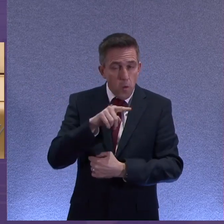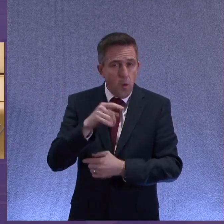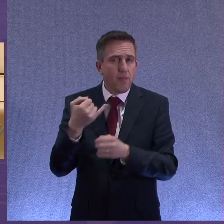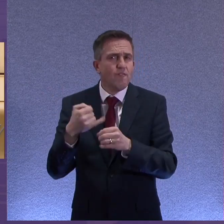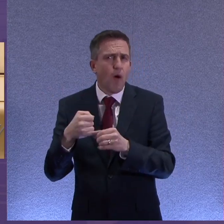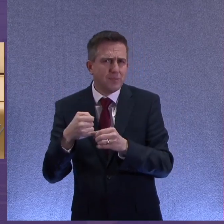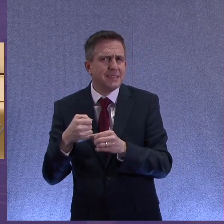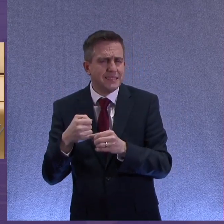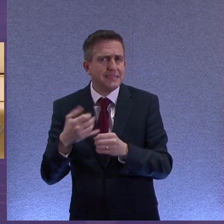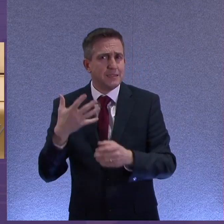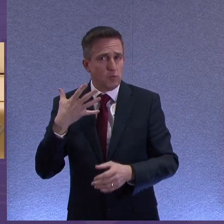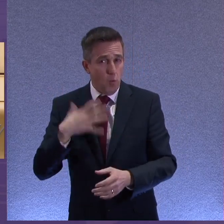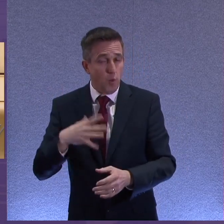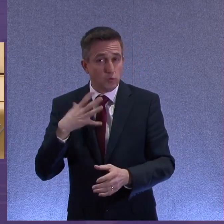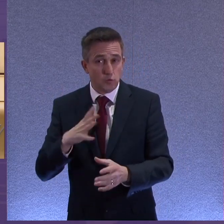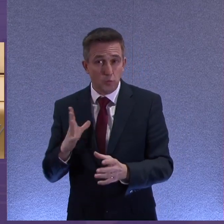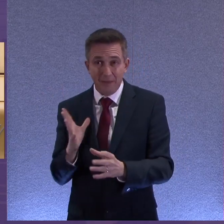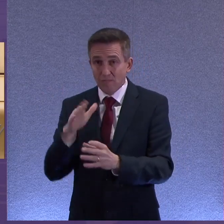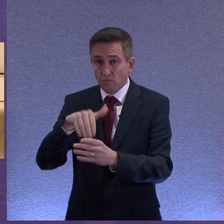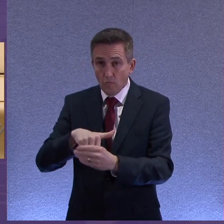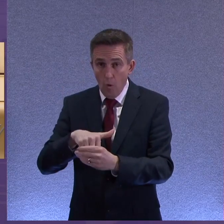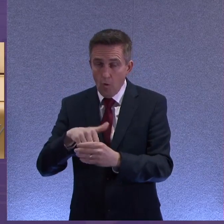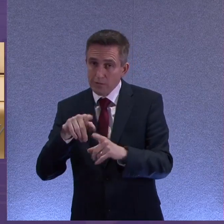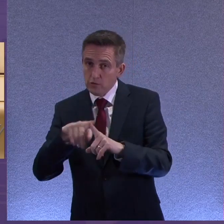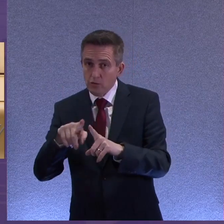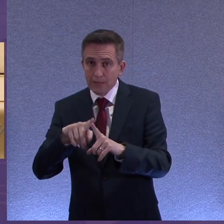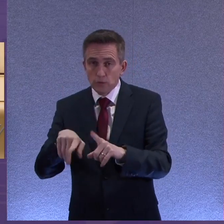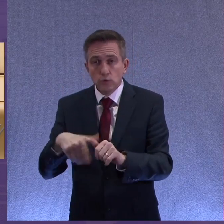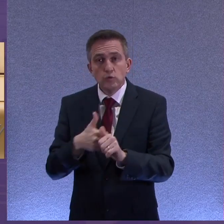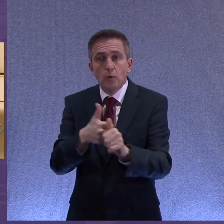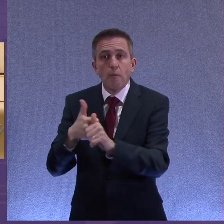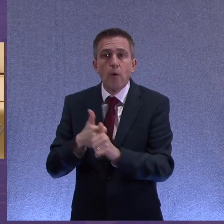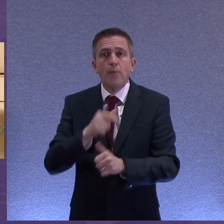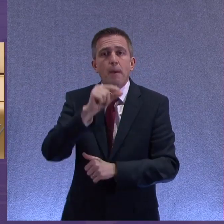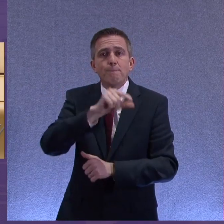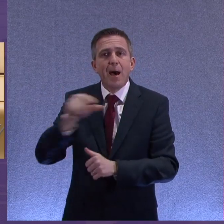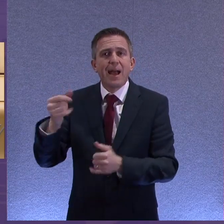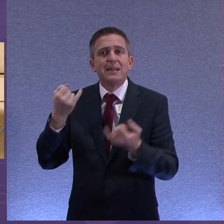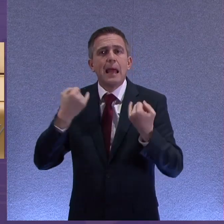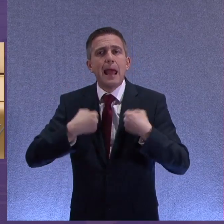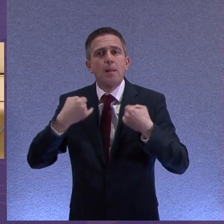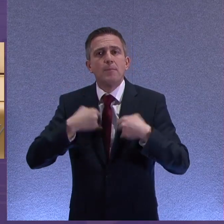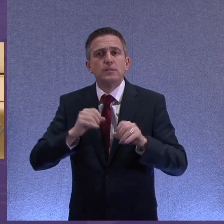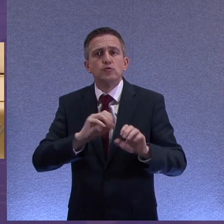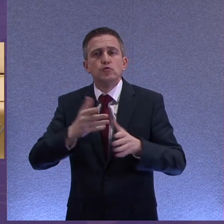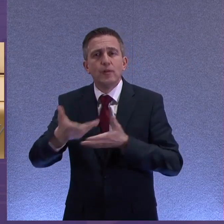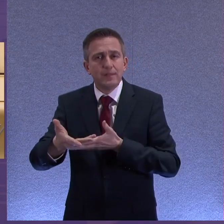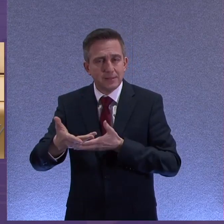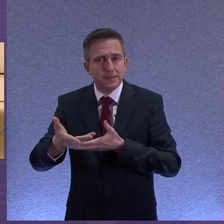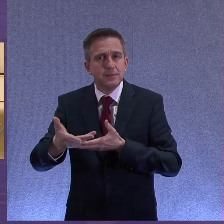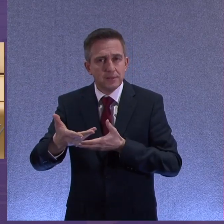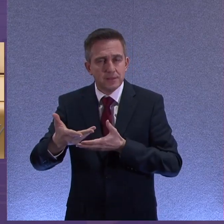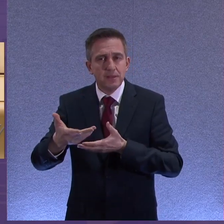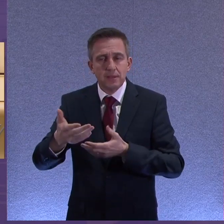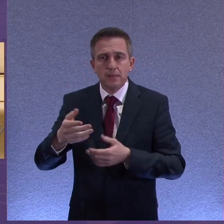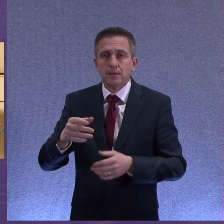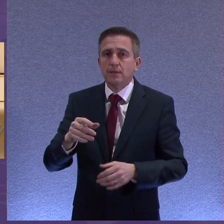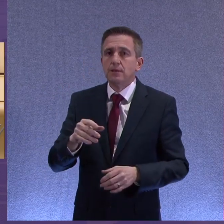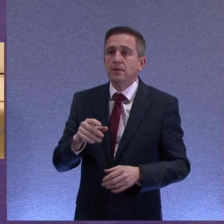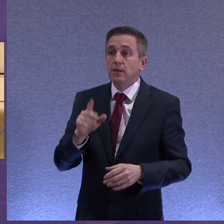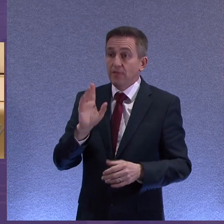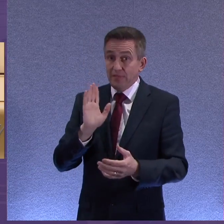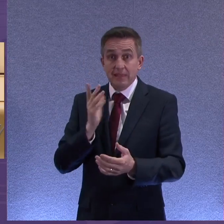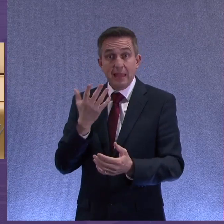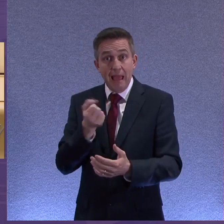to be actively involved in the extension of the minor ailment service. Their access to the emergency care